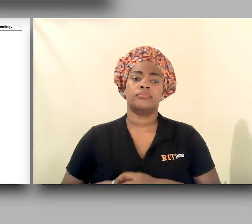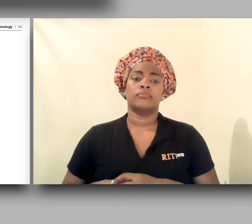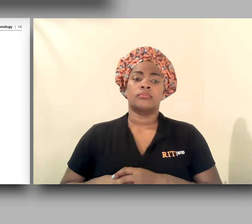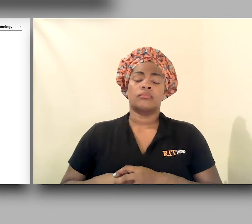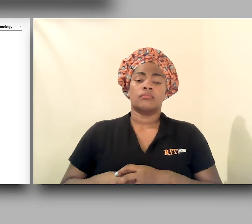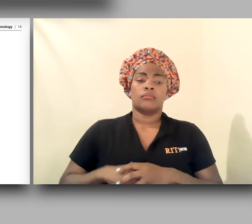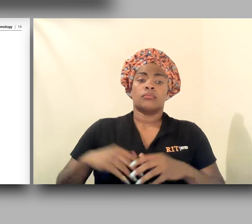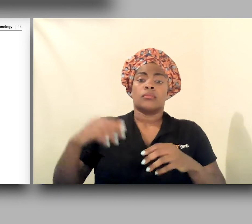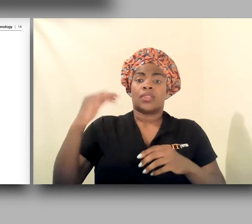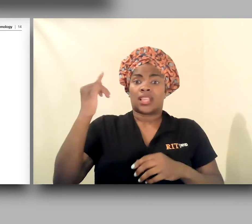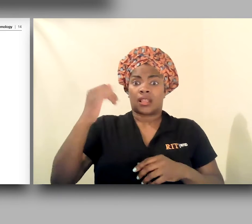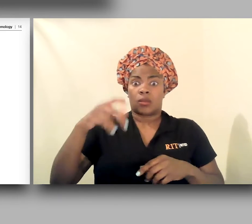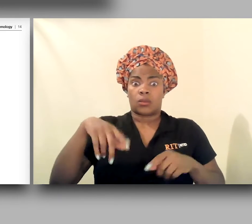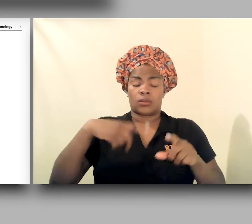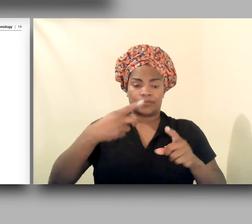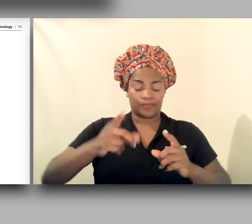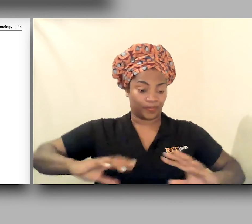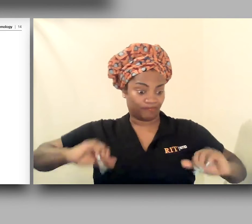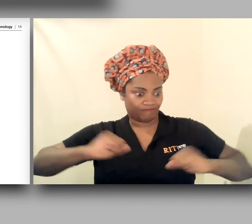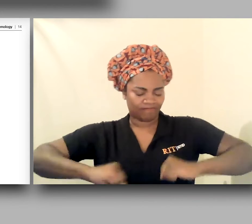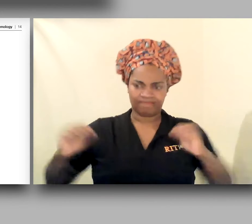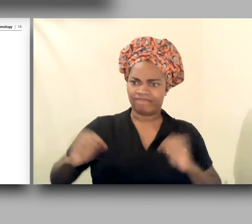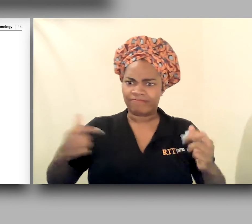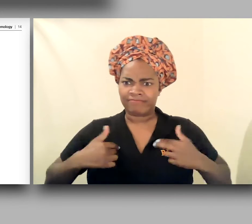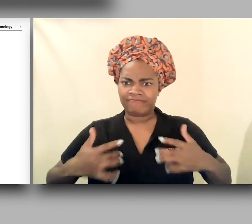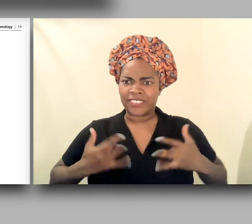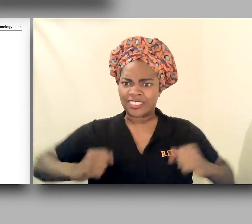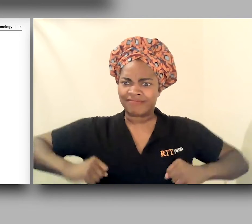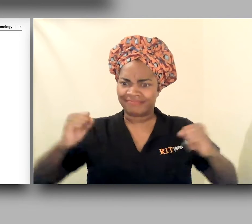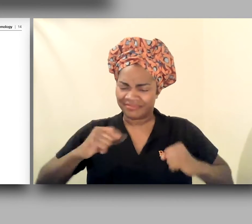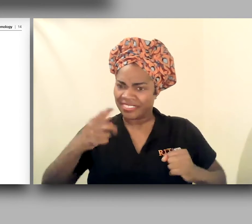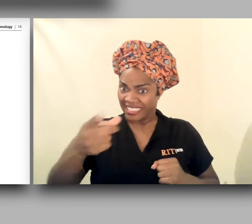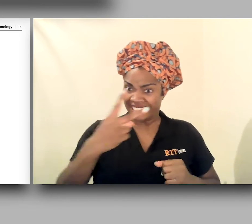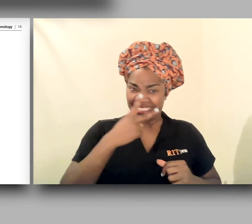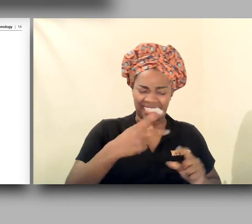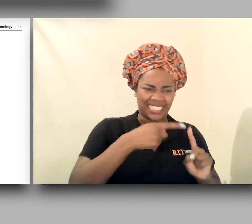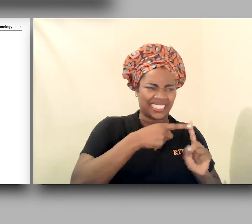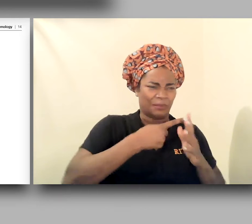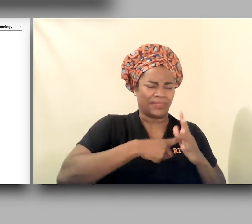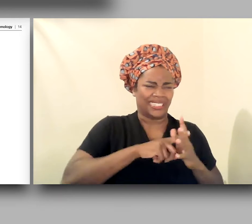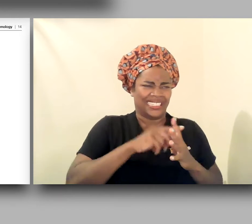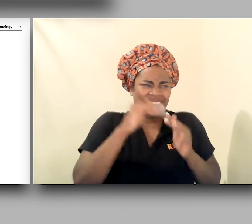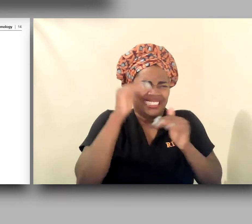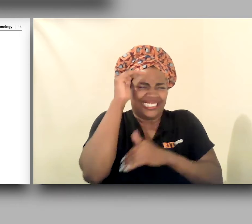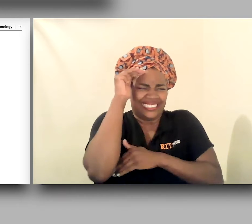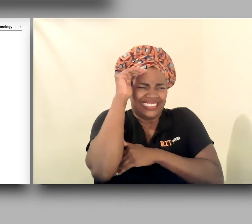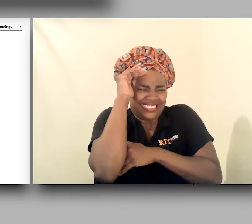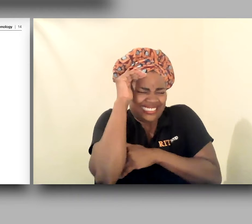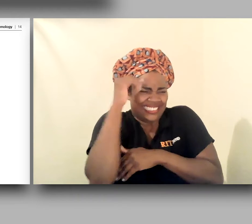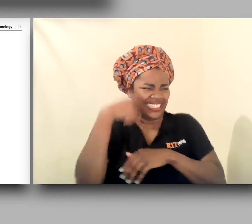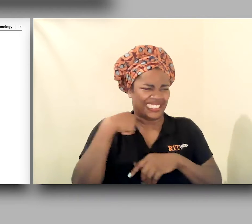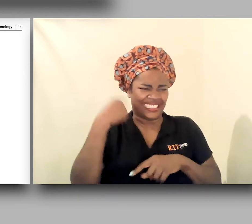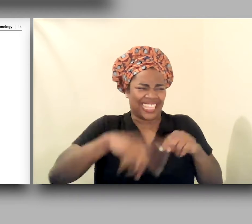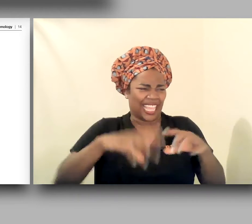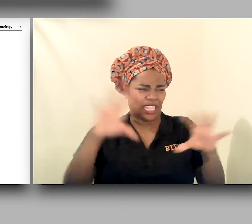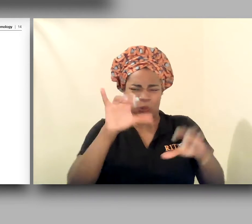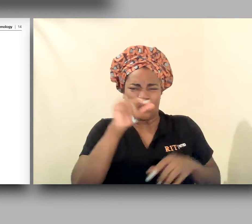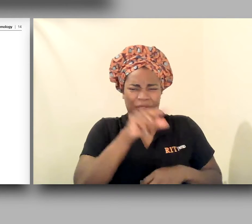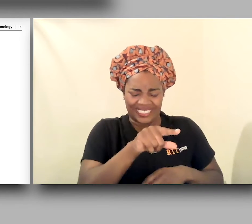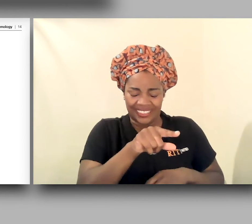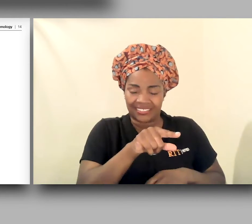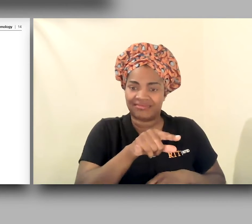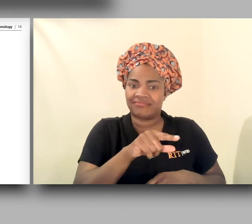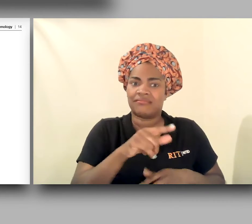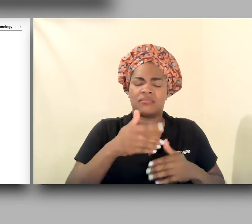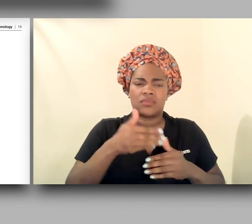I'm feeling really psyched about this. Maybe in the beginning you're a little shy and you're not sure if you wanted to do something like that, but now you've seen